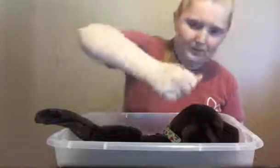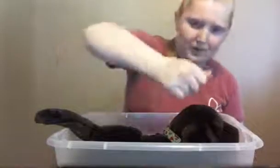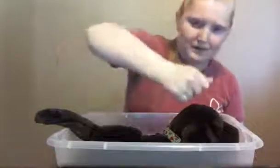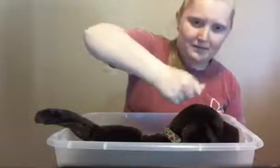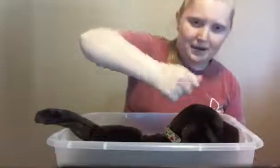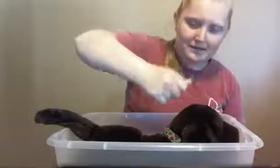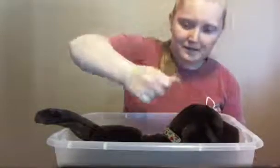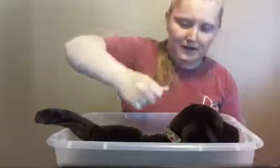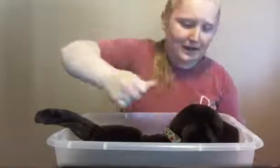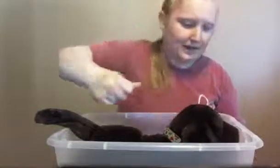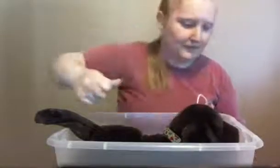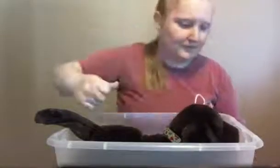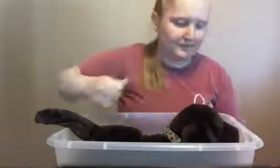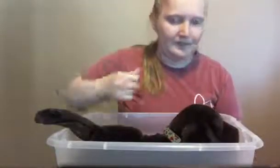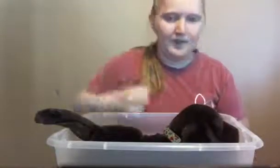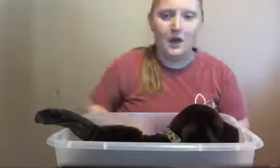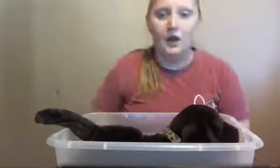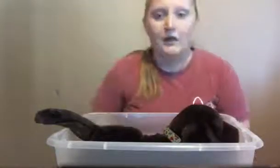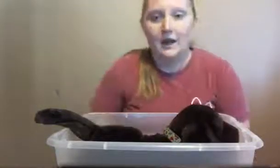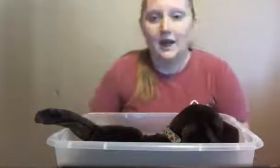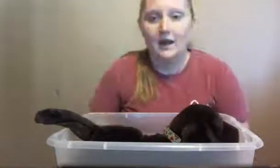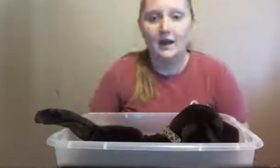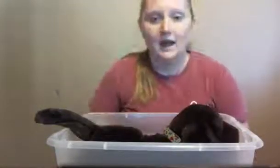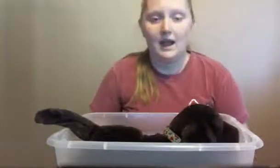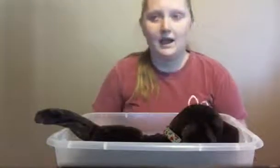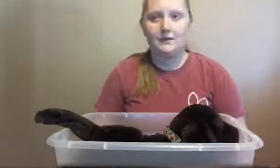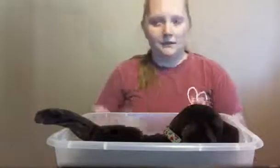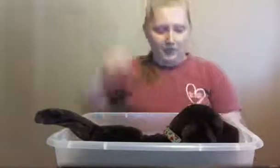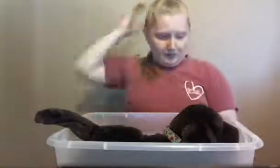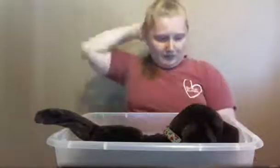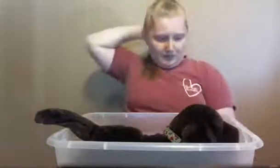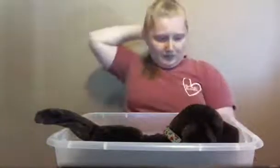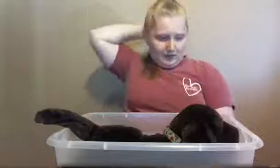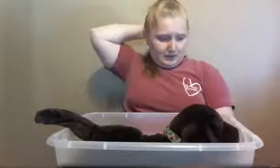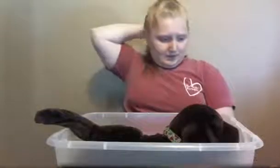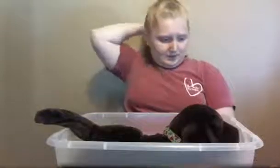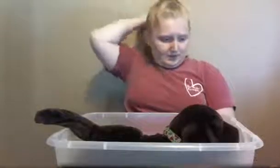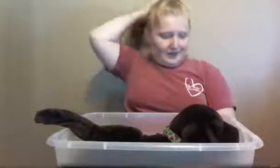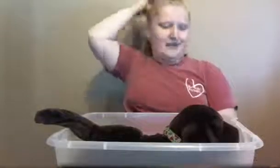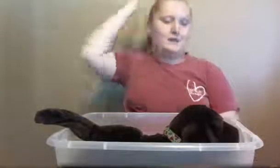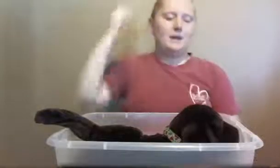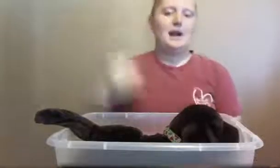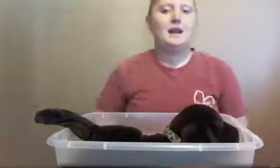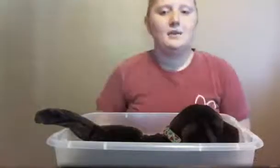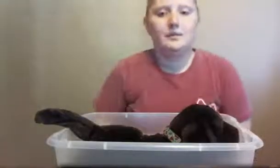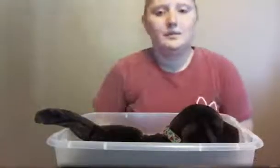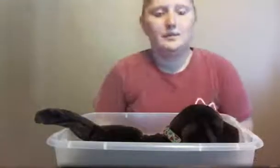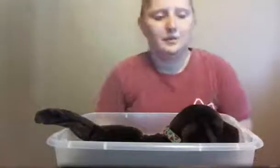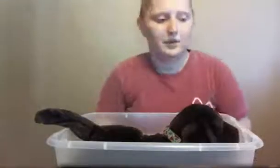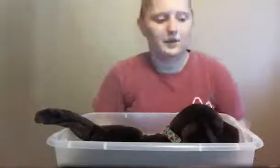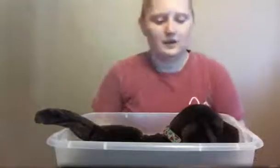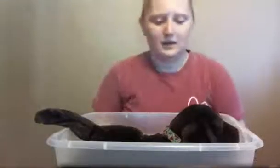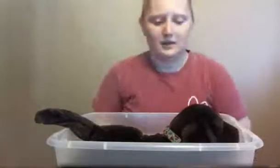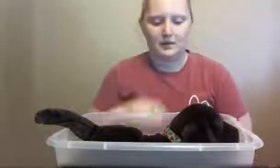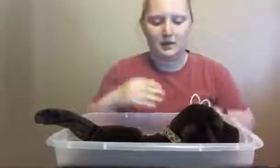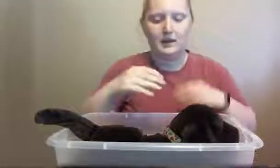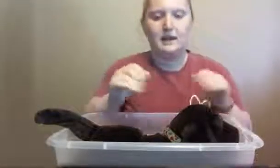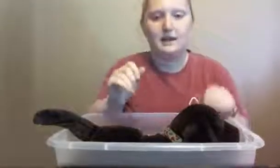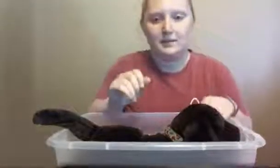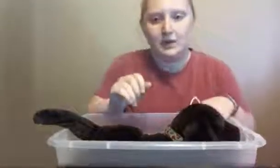Spray, spray, spray. Okay, and after we've sprayed him, we gotta put some, or clean him, don't